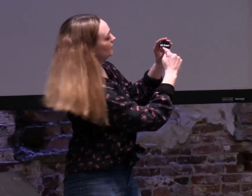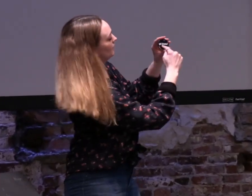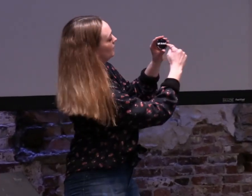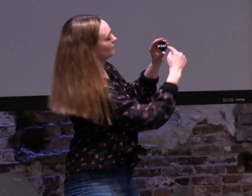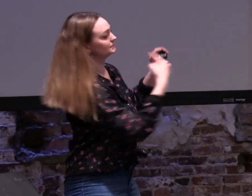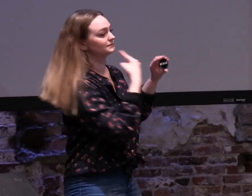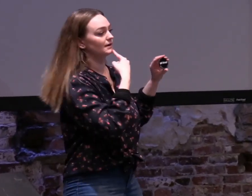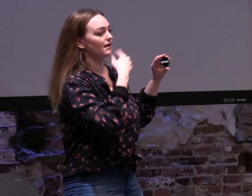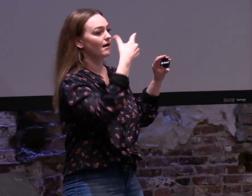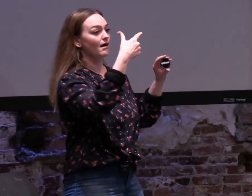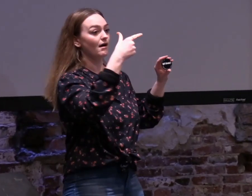button.